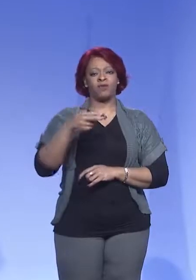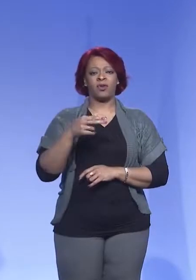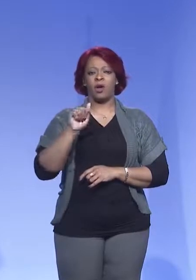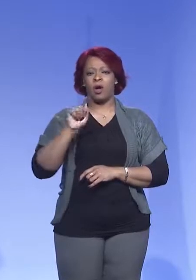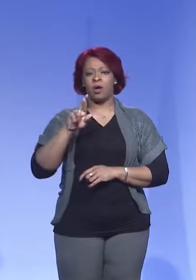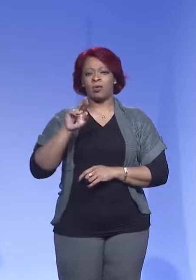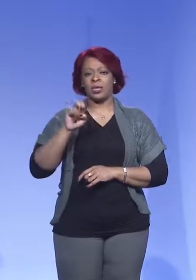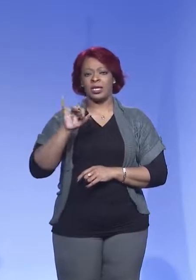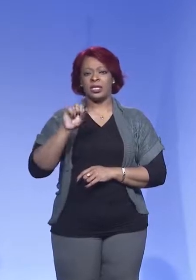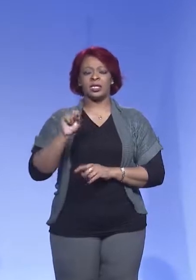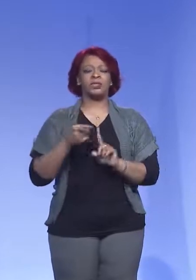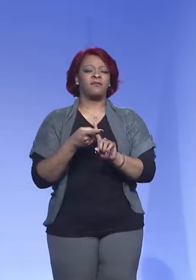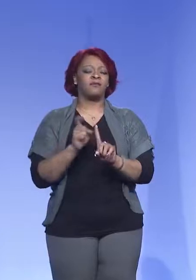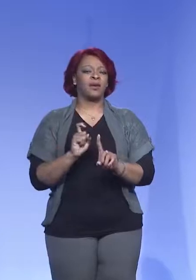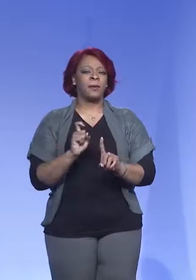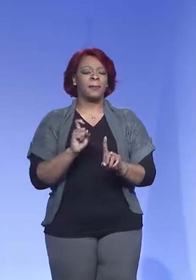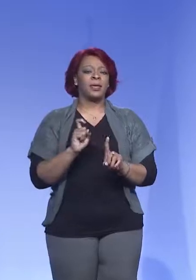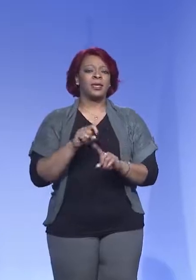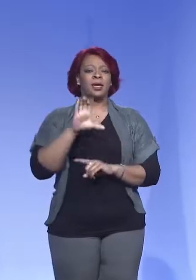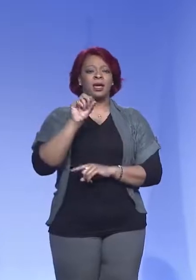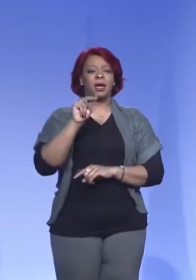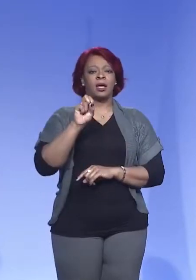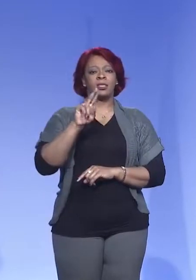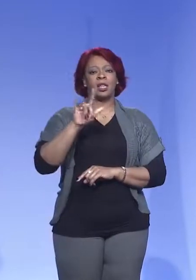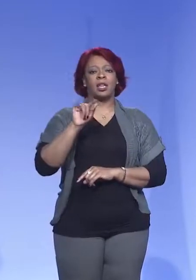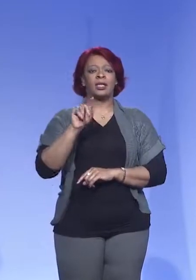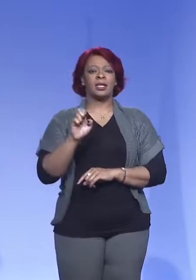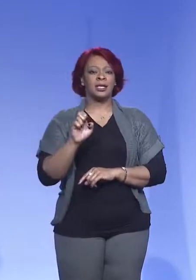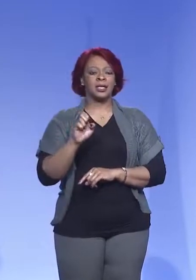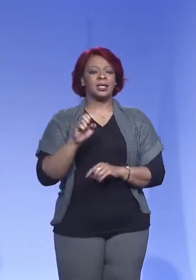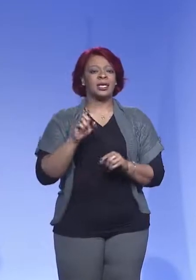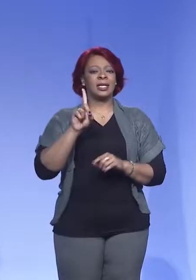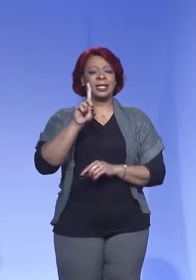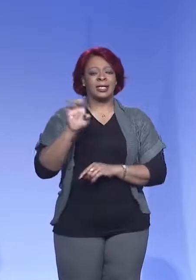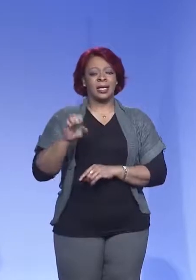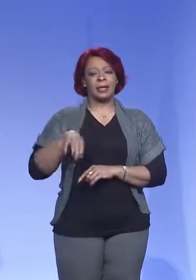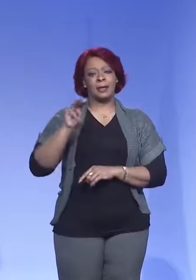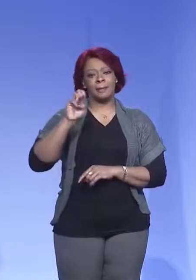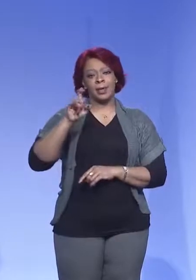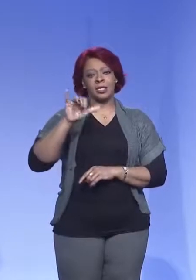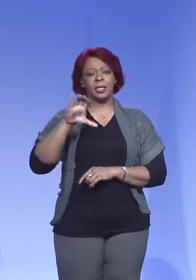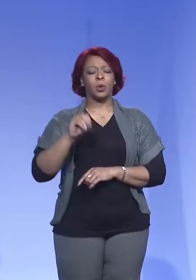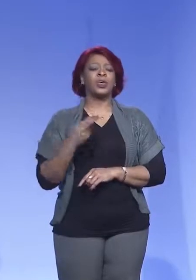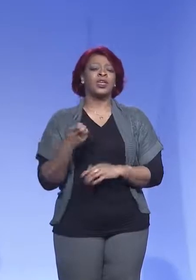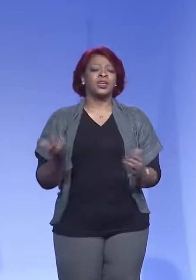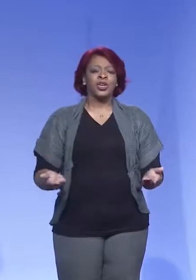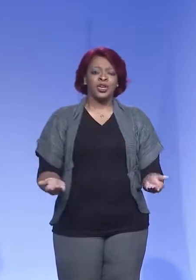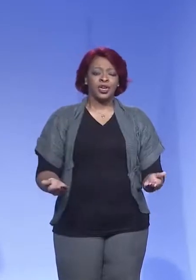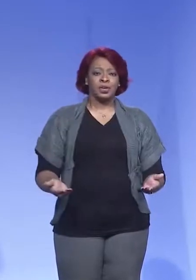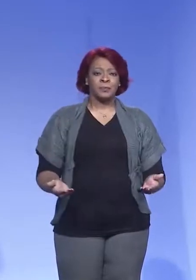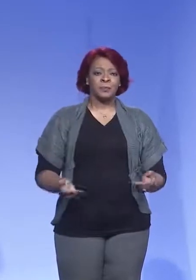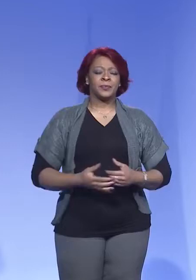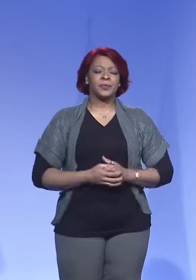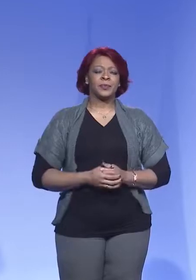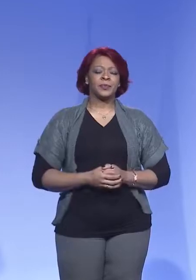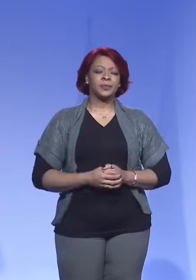Arenas from the Consulate de Mexico, and he is here